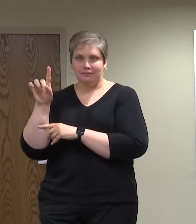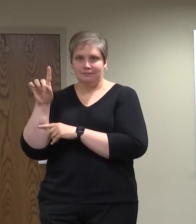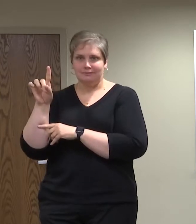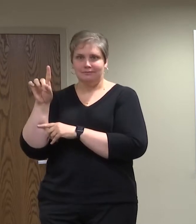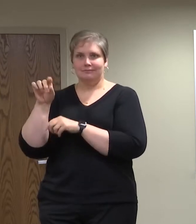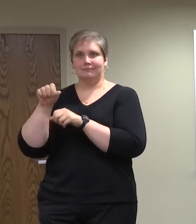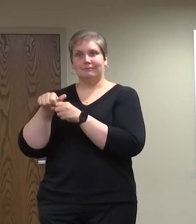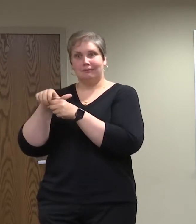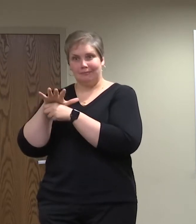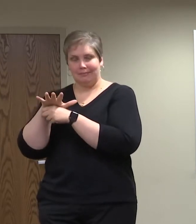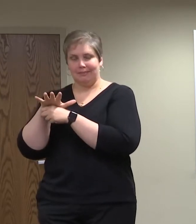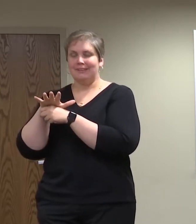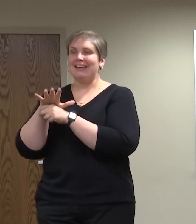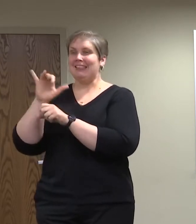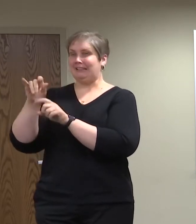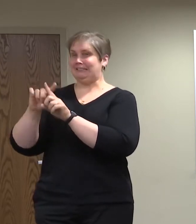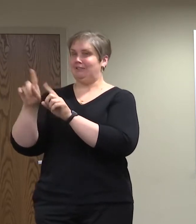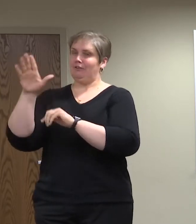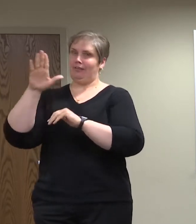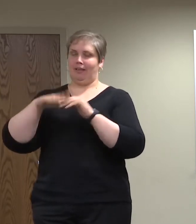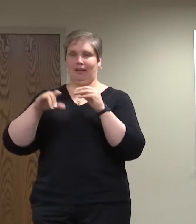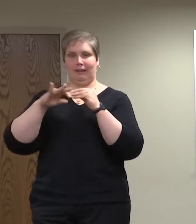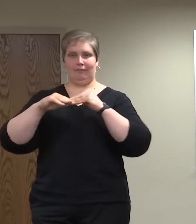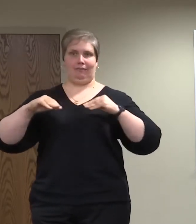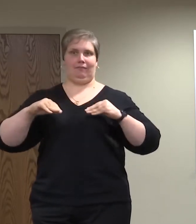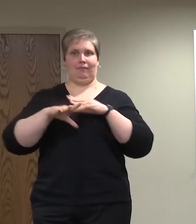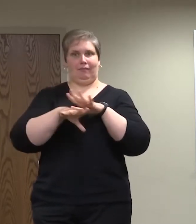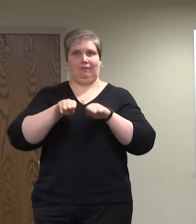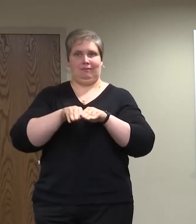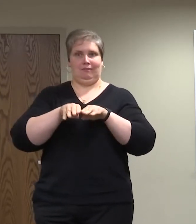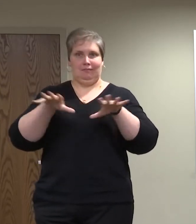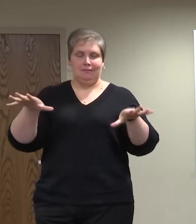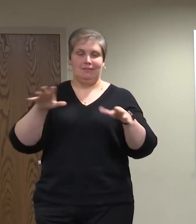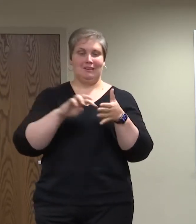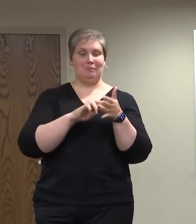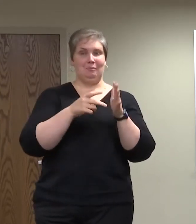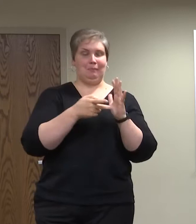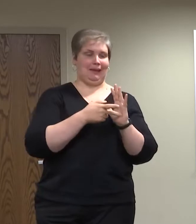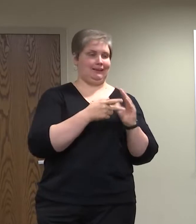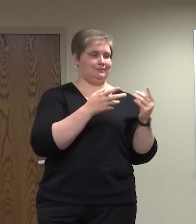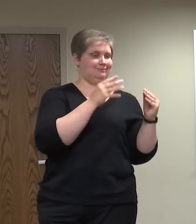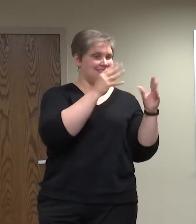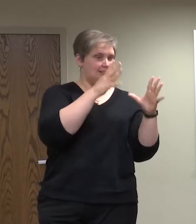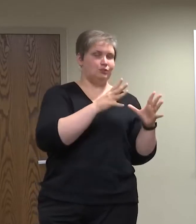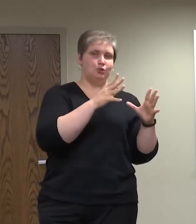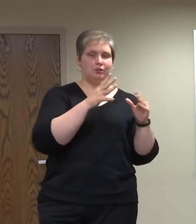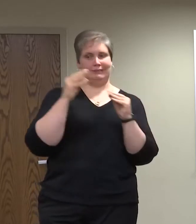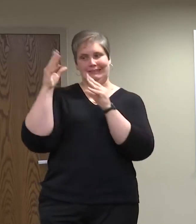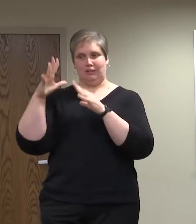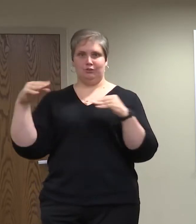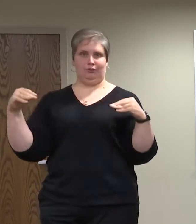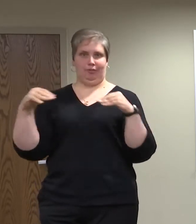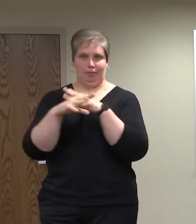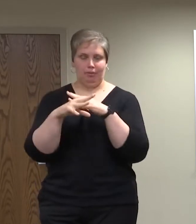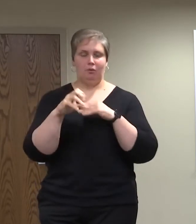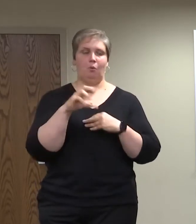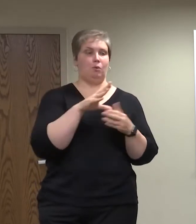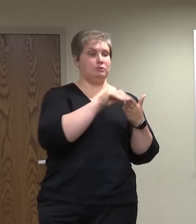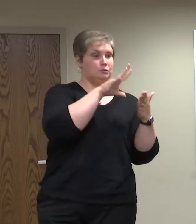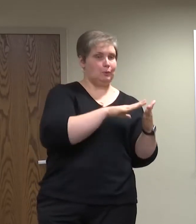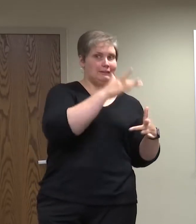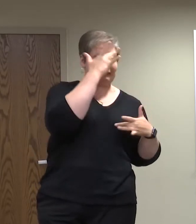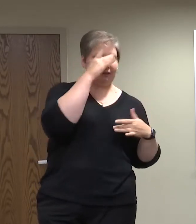from classmate to classmate, or teacher to student, or student to teacher, bus driver to student. We've not seen that in our